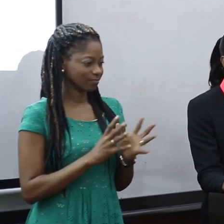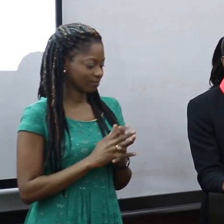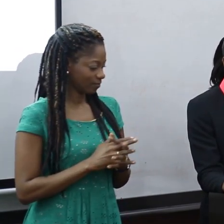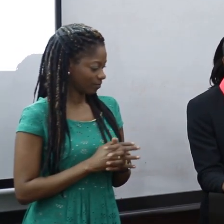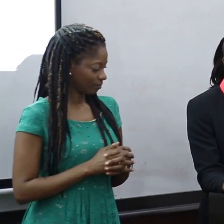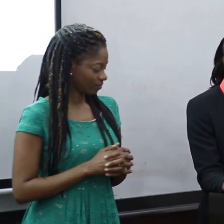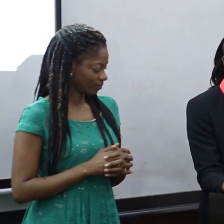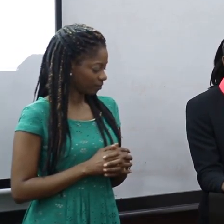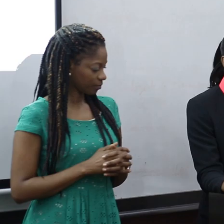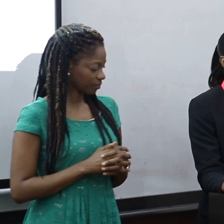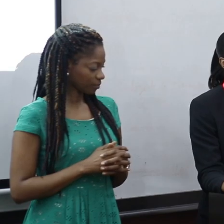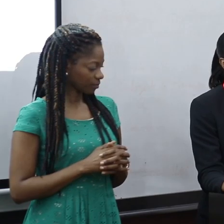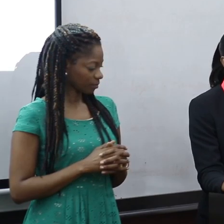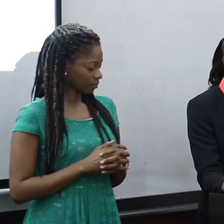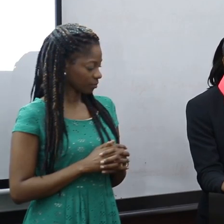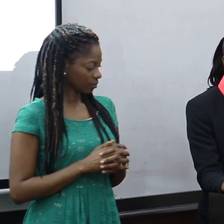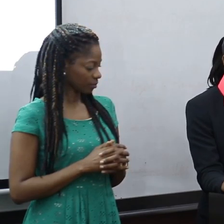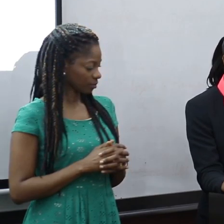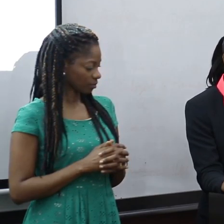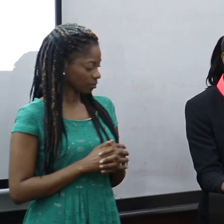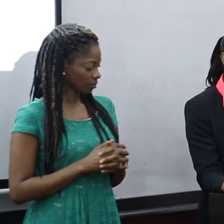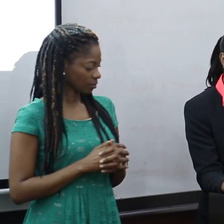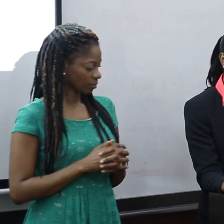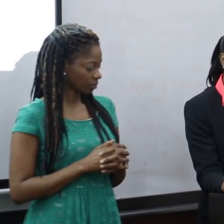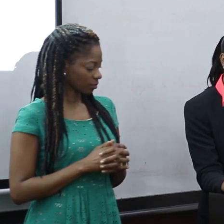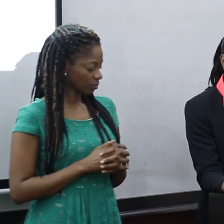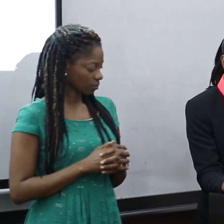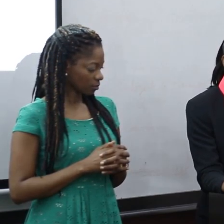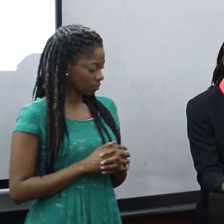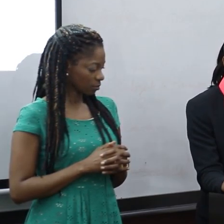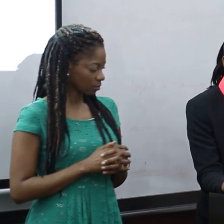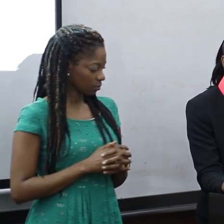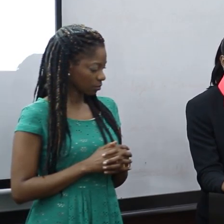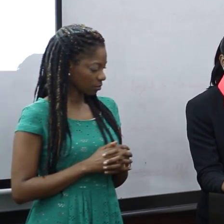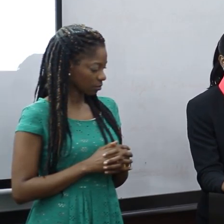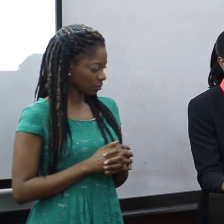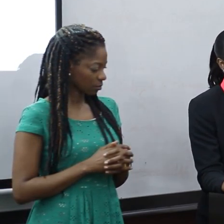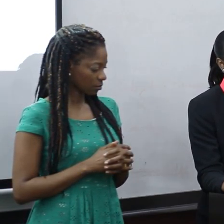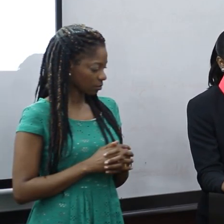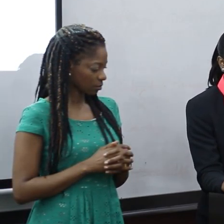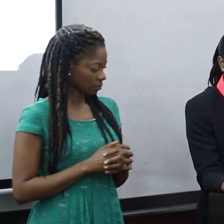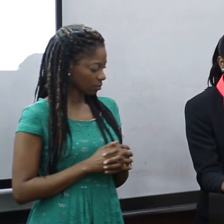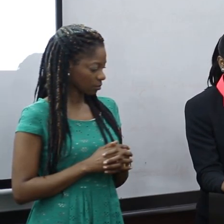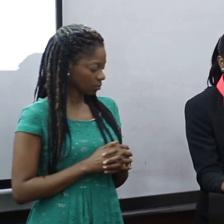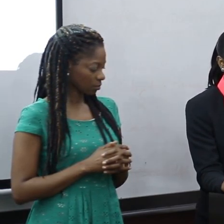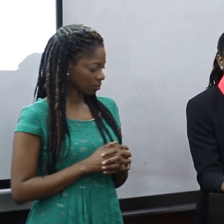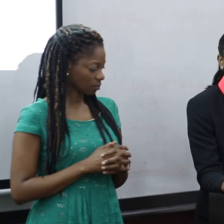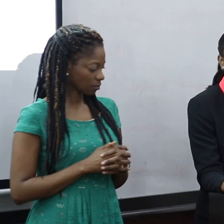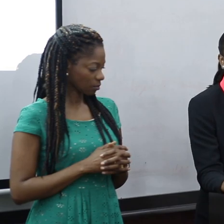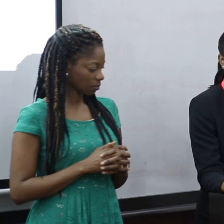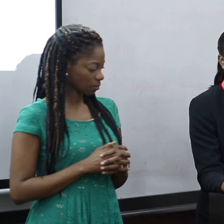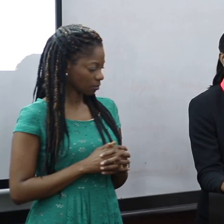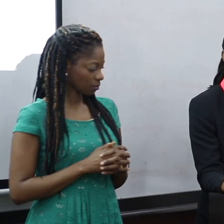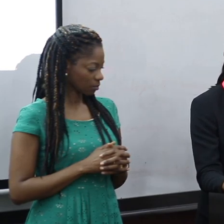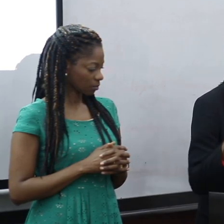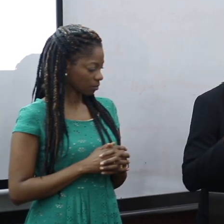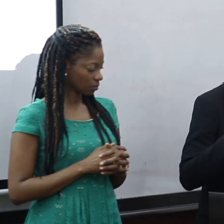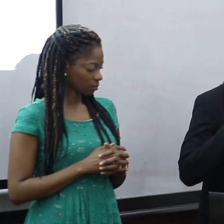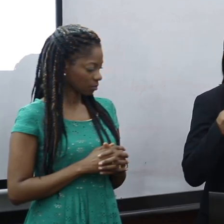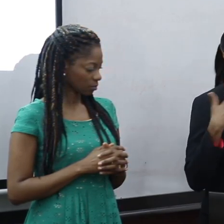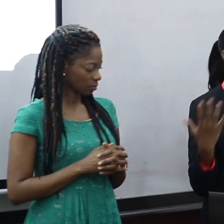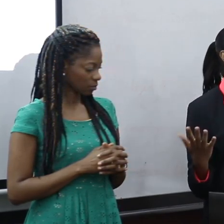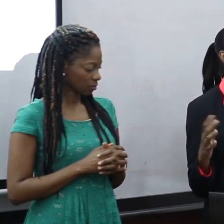the CRPD. It also failed to take opportunity to offer any direction or policy, even obiter, which